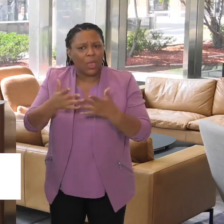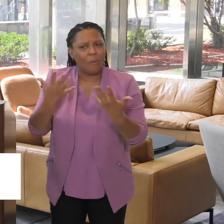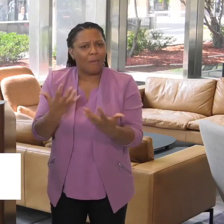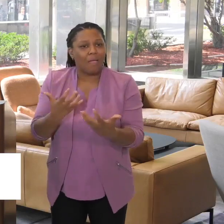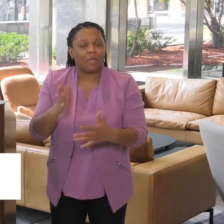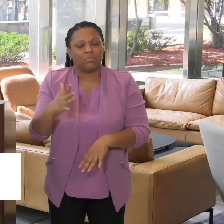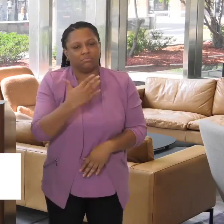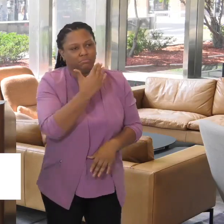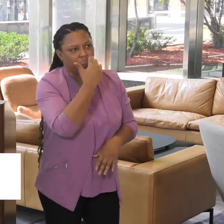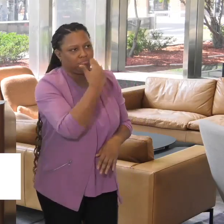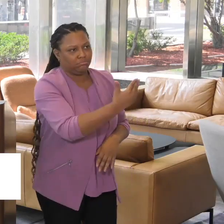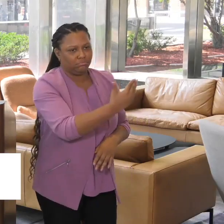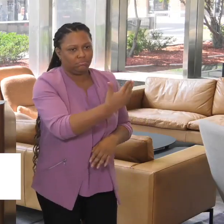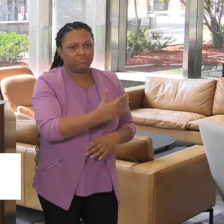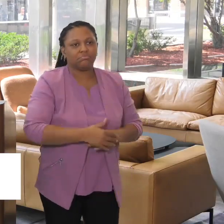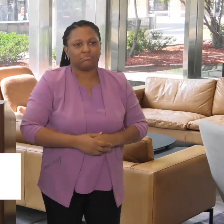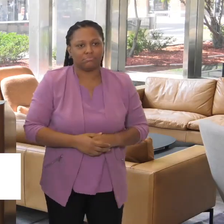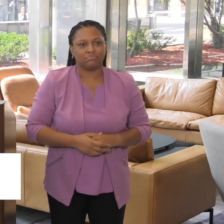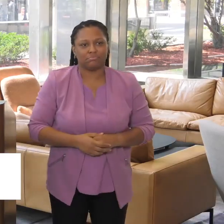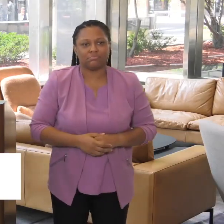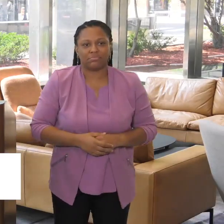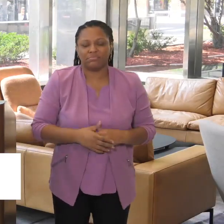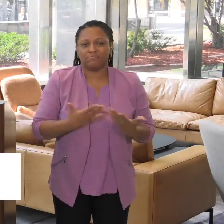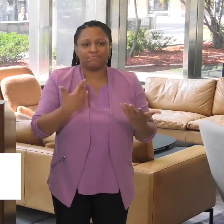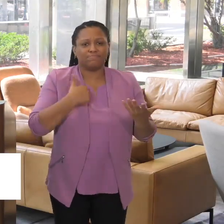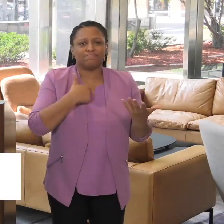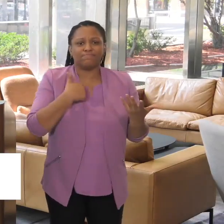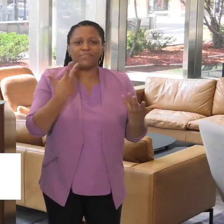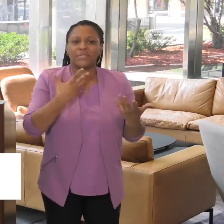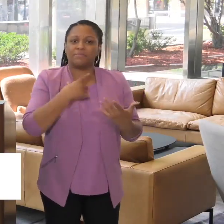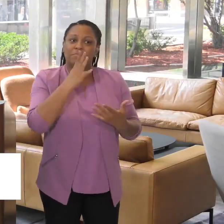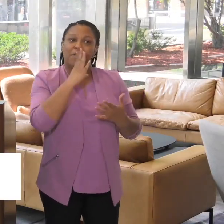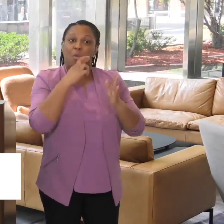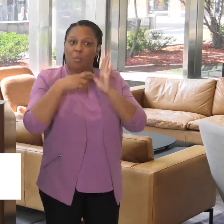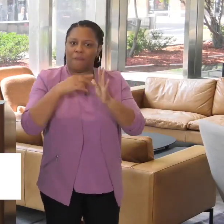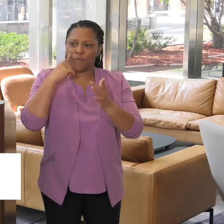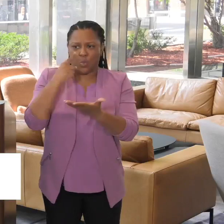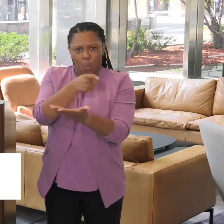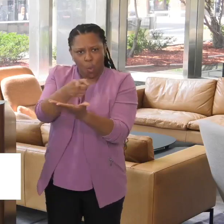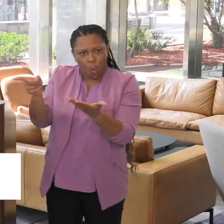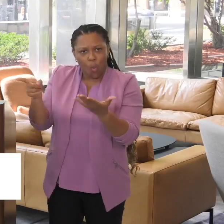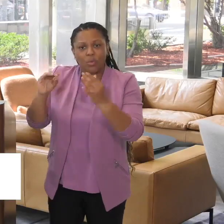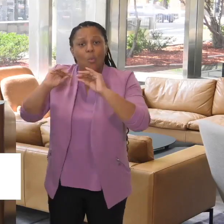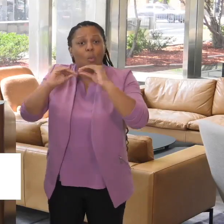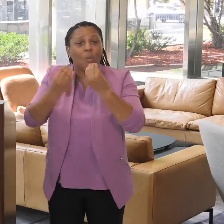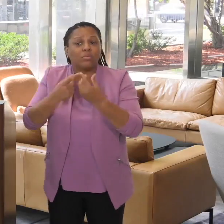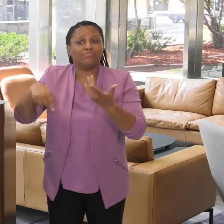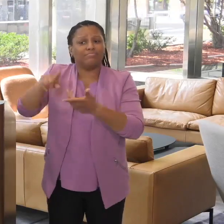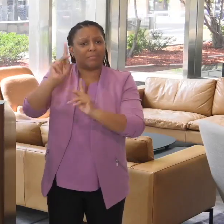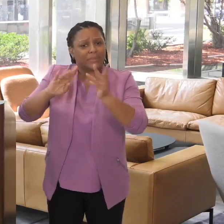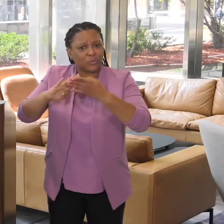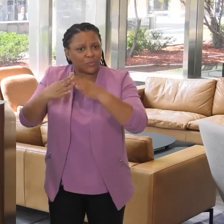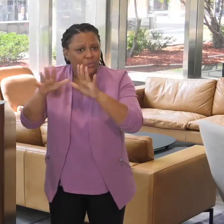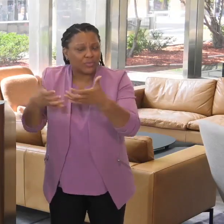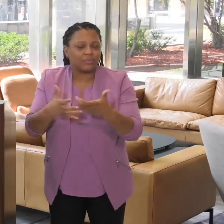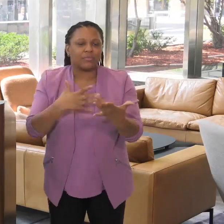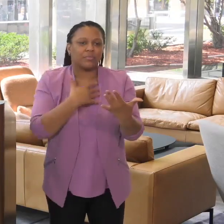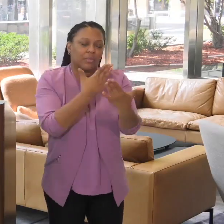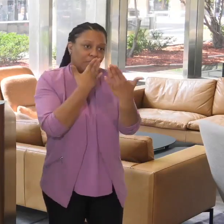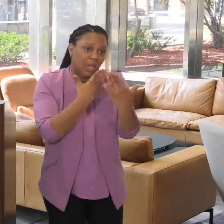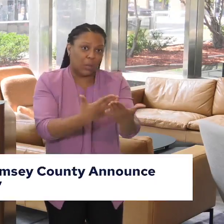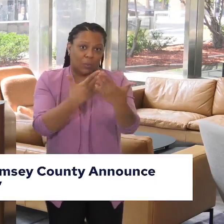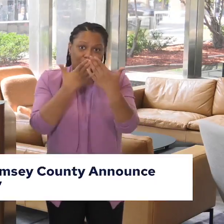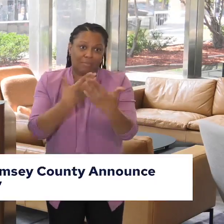community-based organizations that are in the room. I speak on their behalf. Thanks to Commissioner Matis Castillo, Pritham, McGuire, Moran,